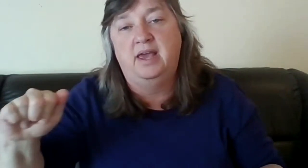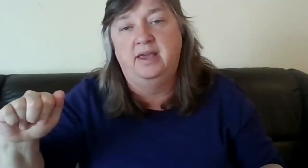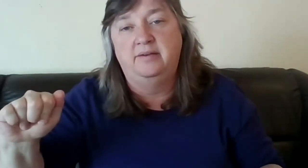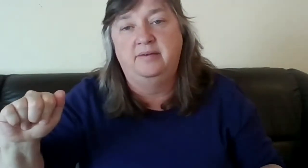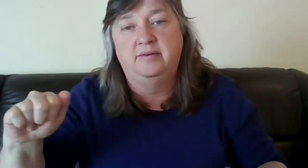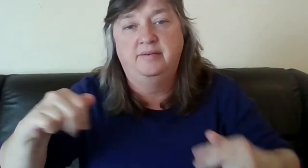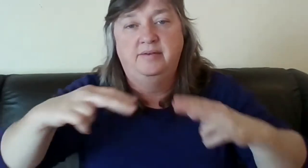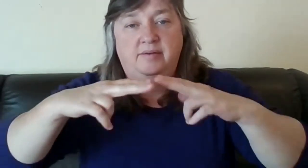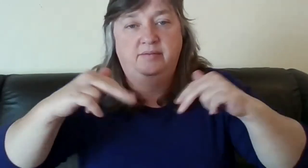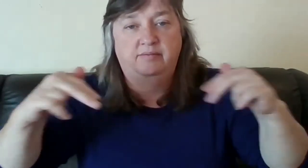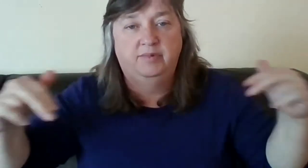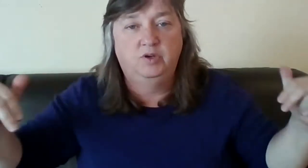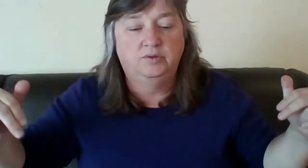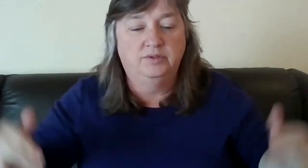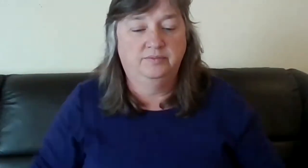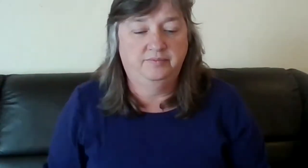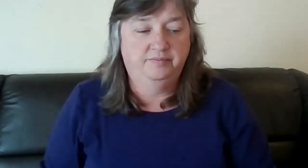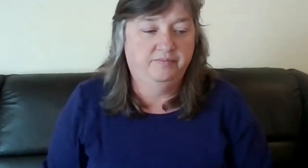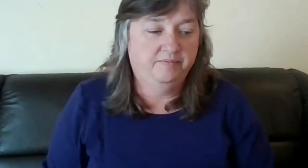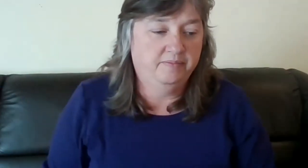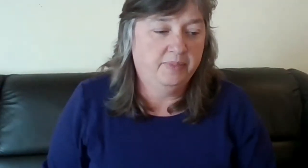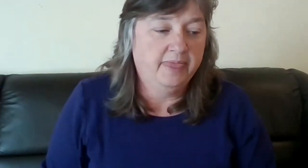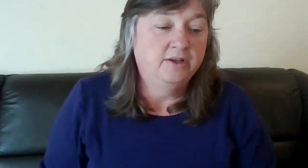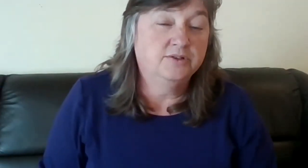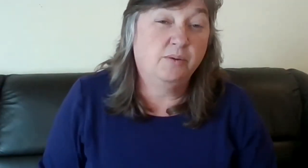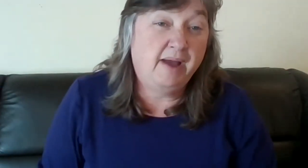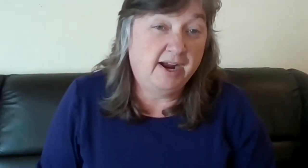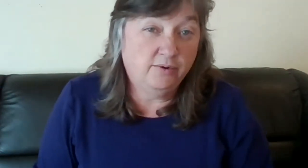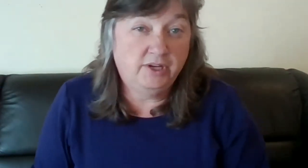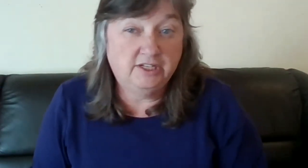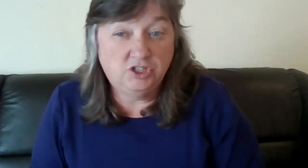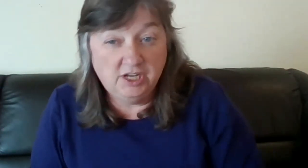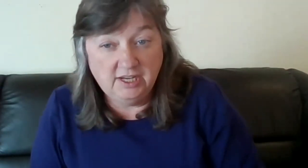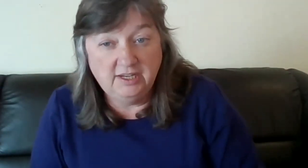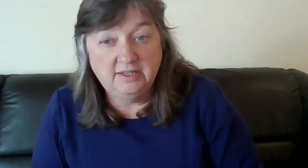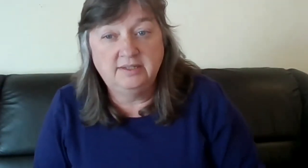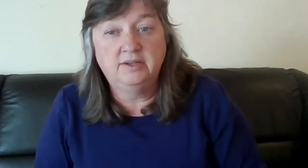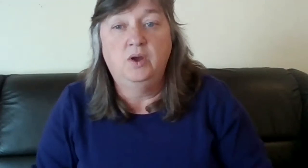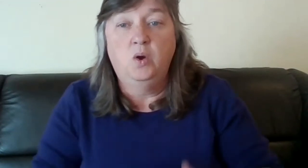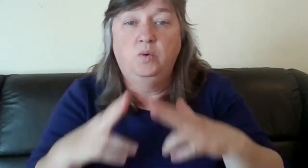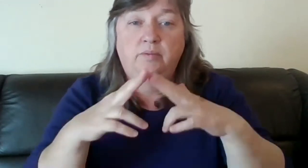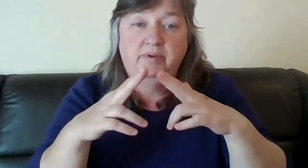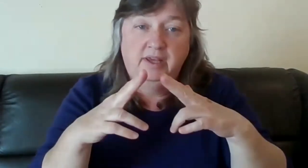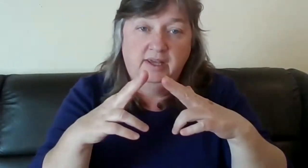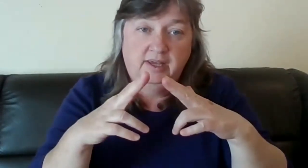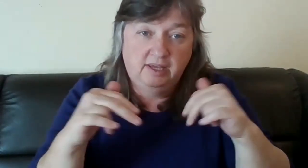P-A-S-T-A, noodles. So macaroni and cheese would